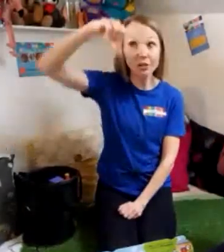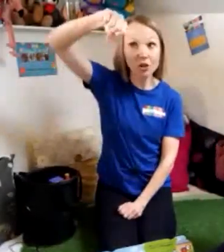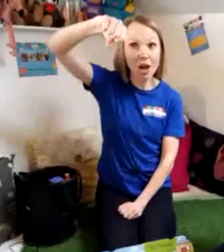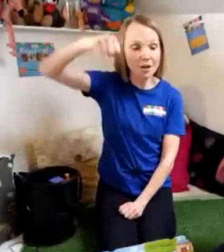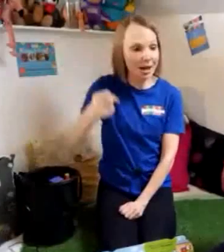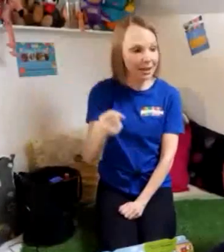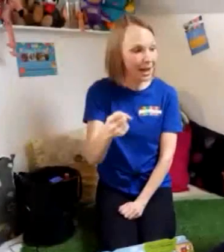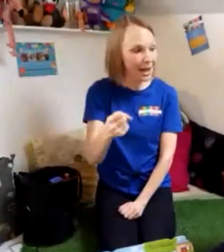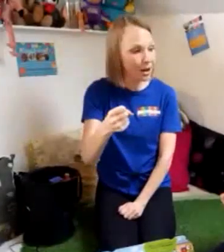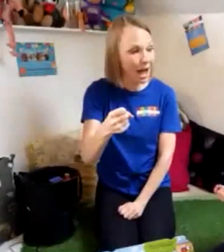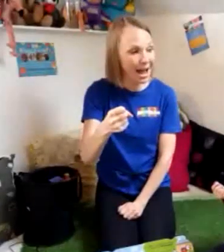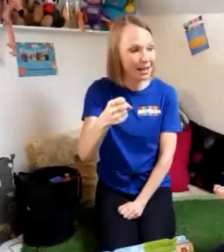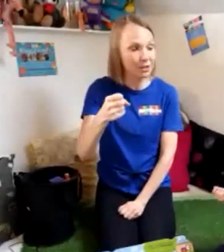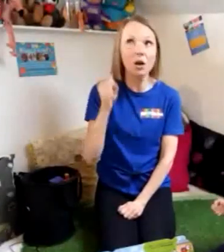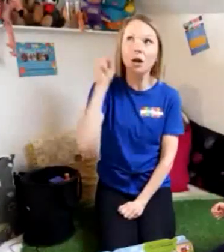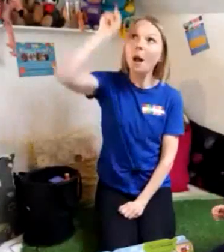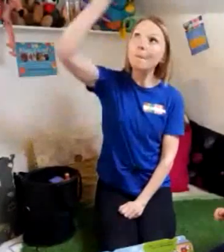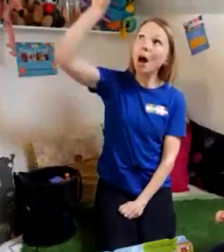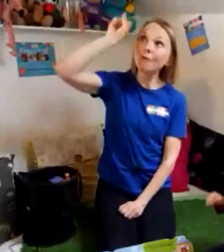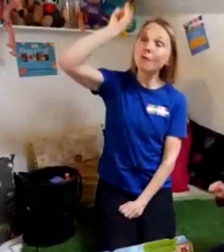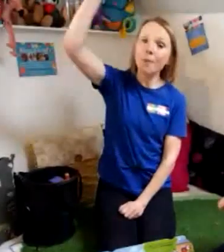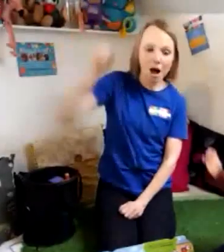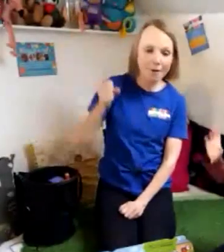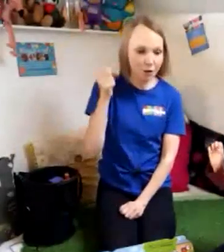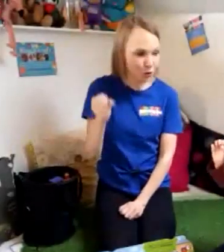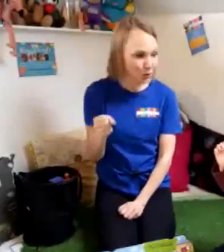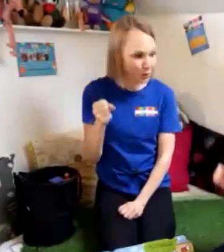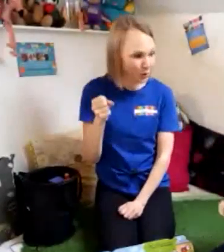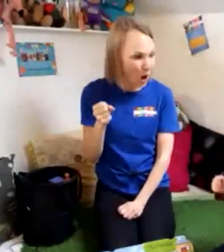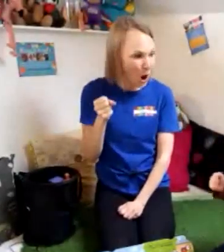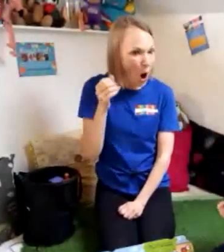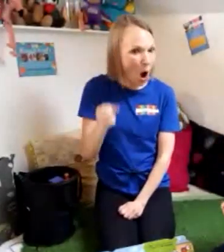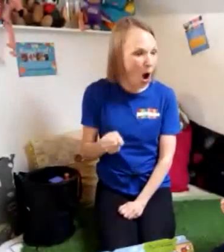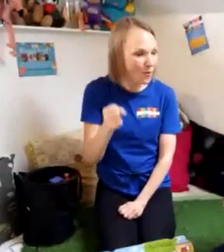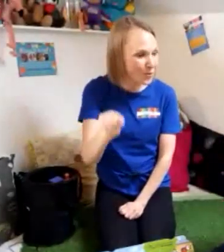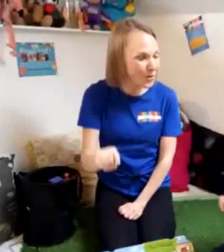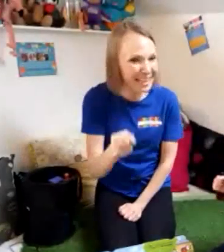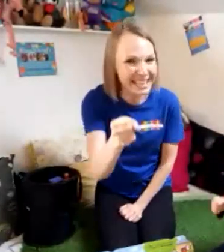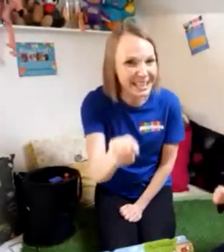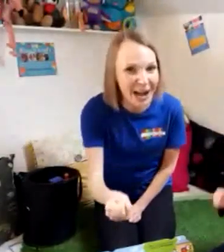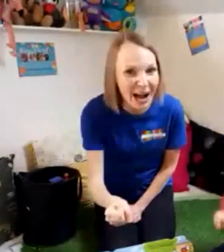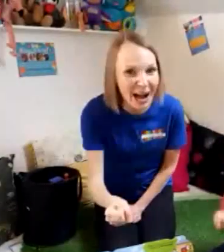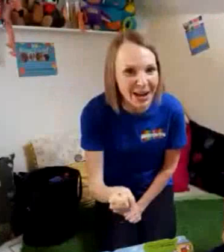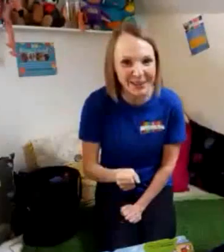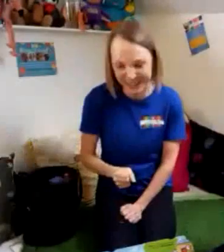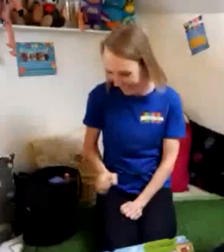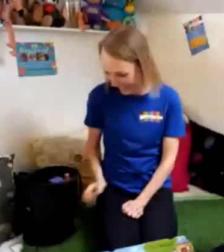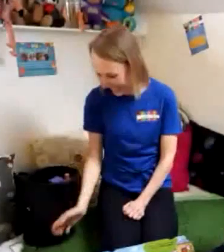turn a little handle. Pop, pop, off we go!